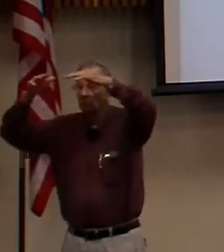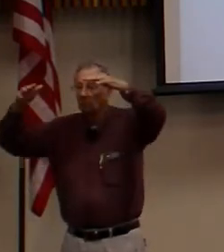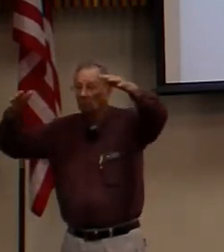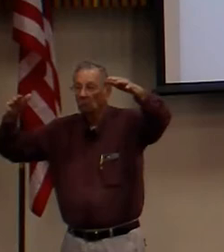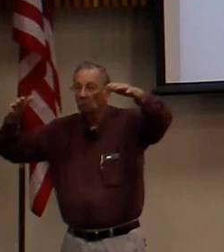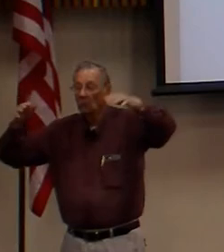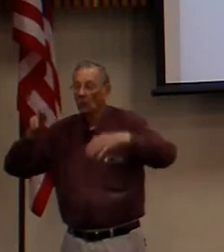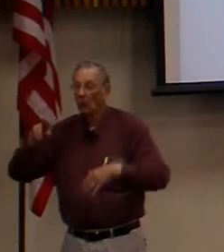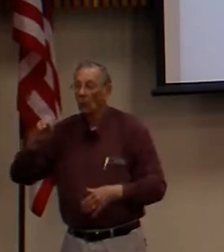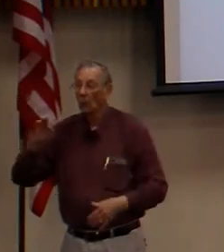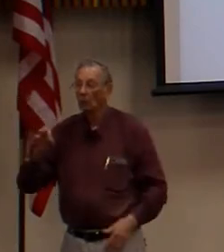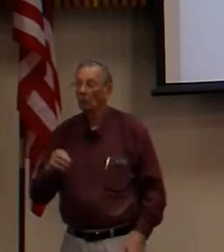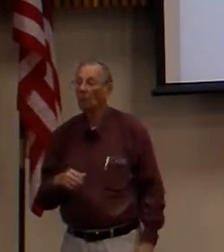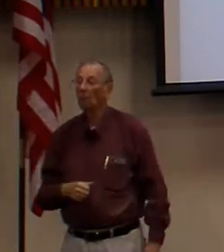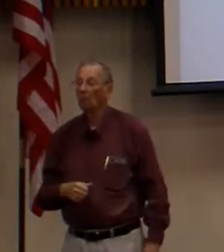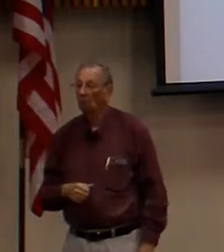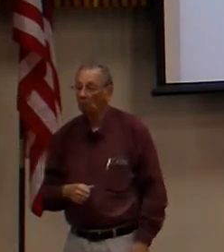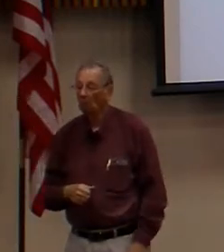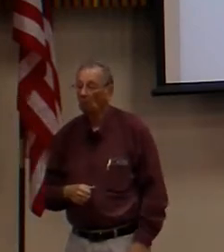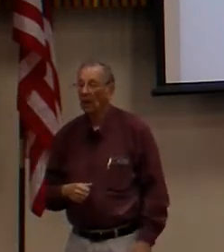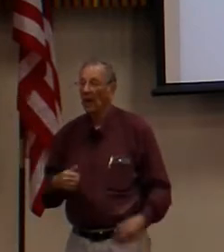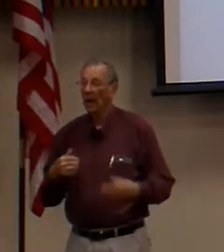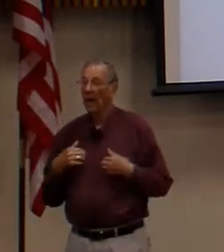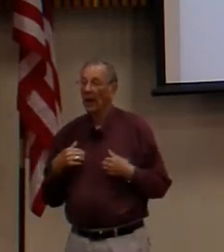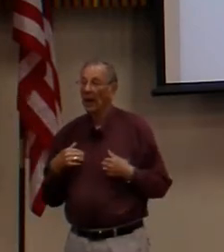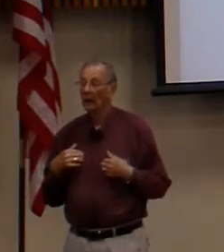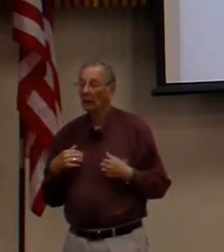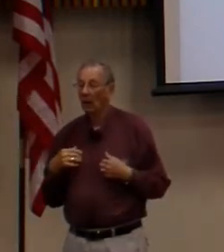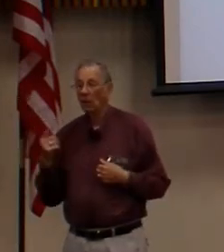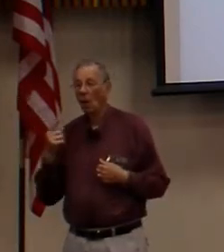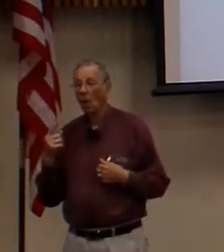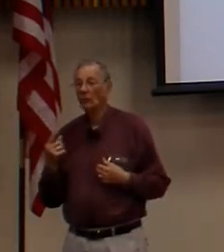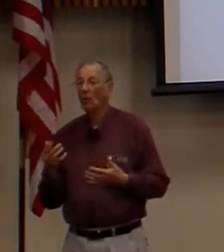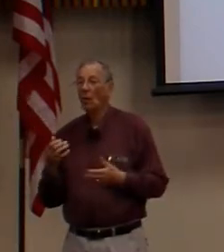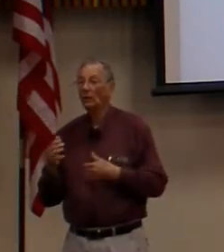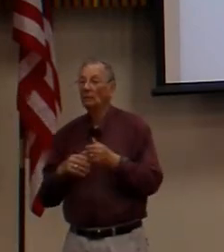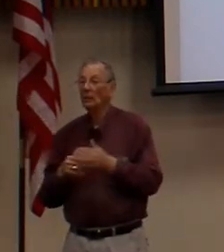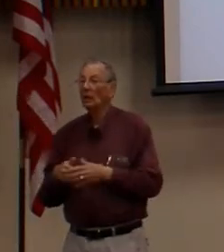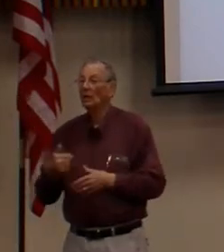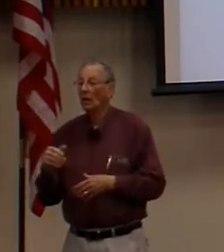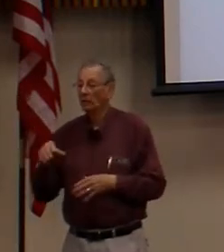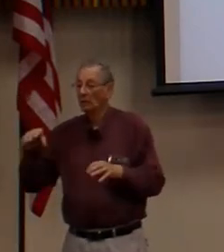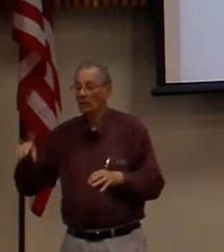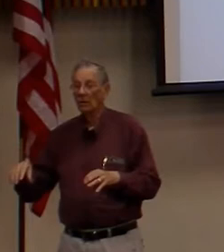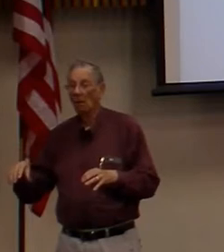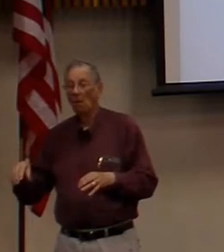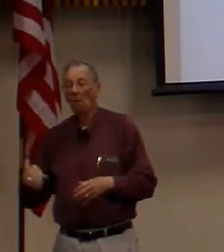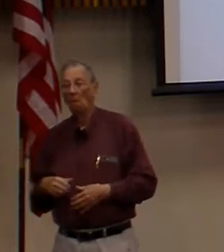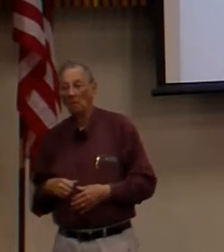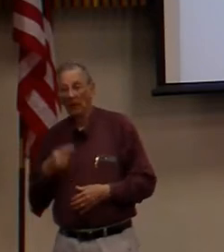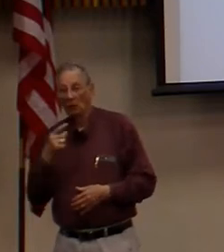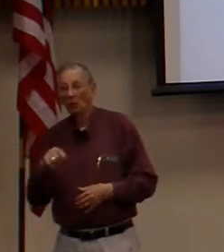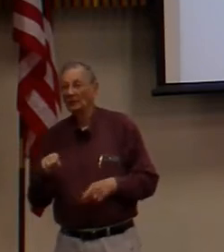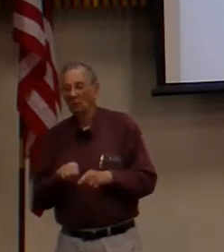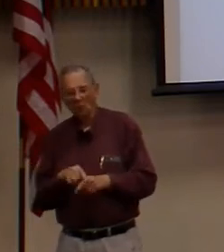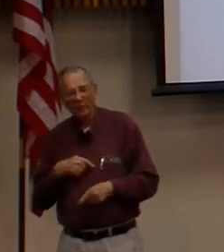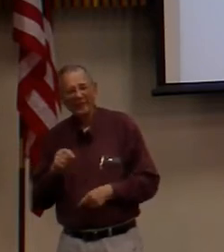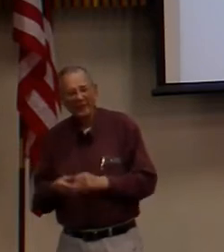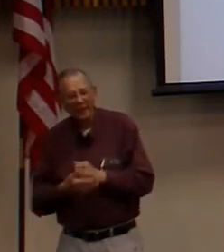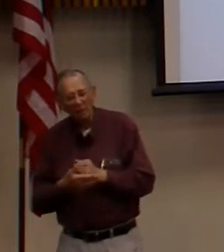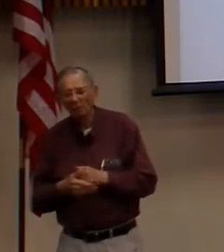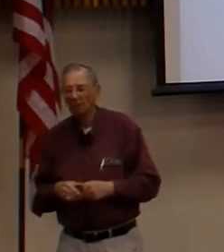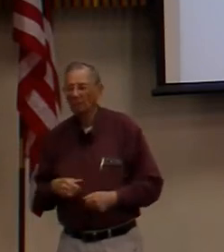of their roof. They had thoughts of wanting to build another building. And everywhere we went, they told us the same thing. We need